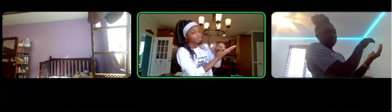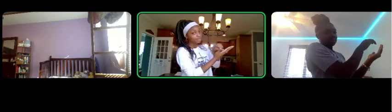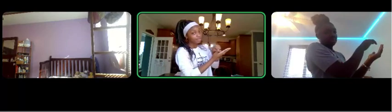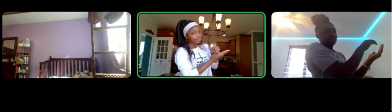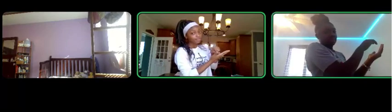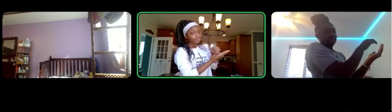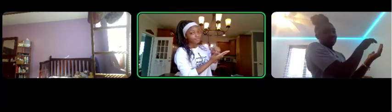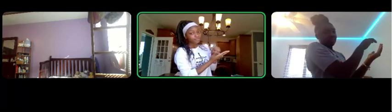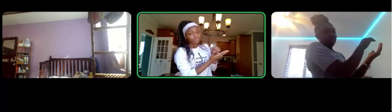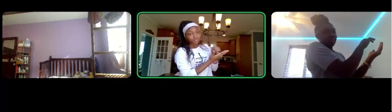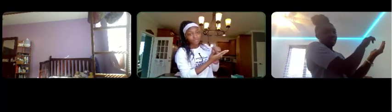me